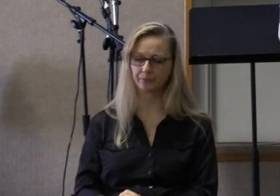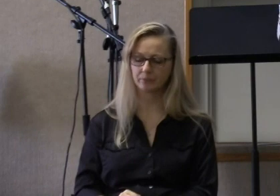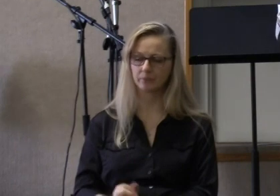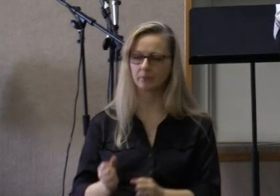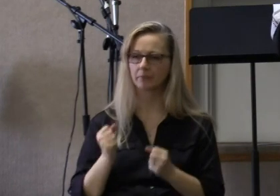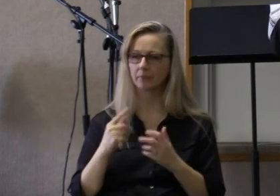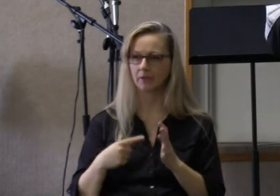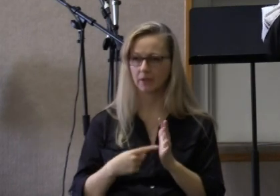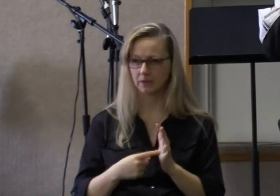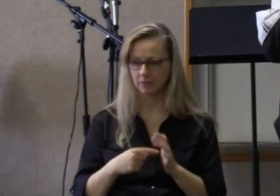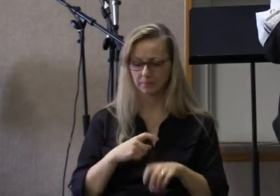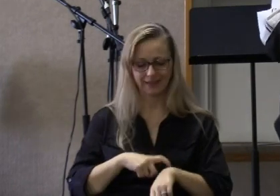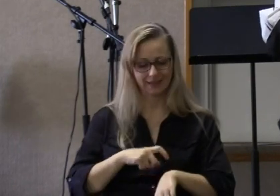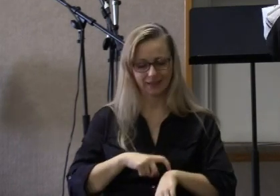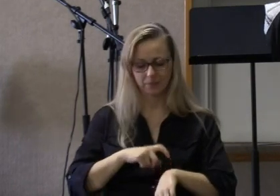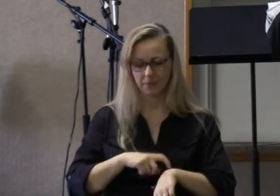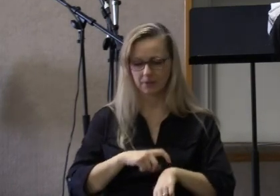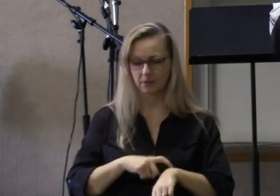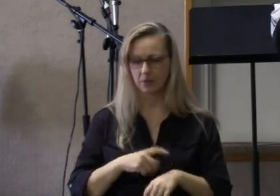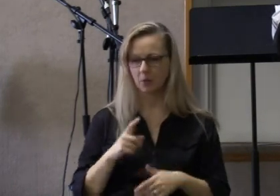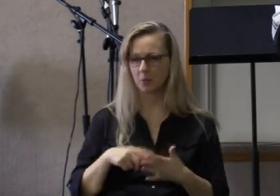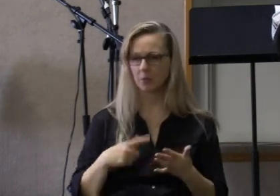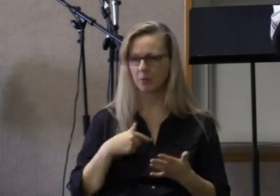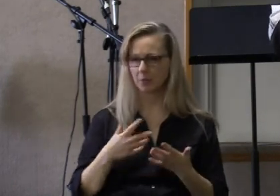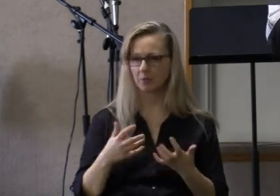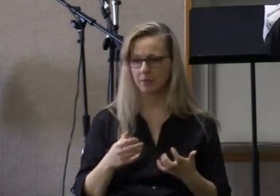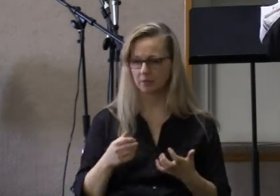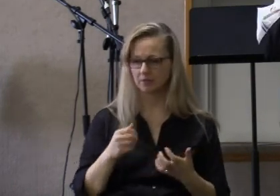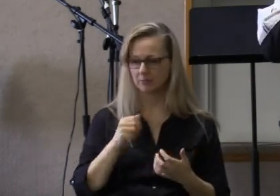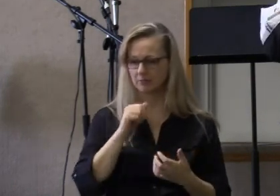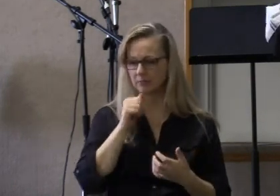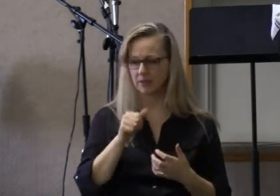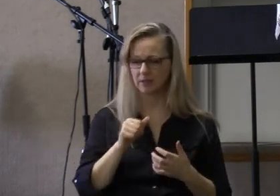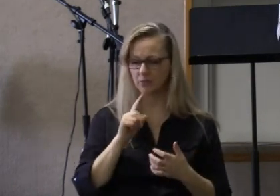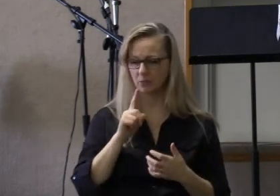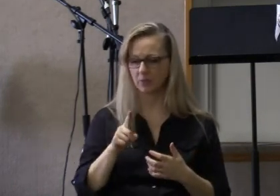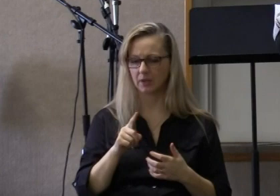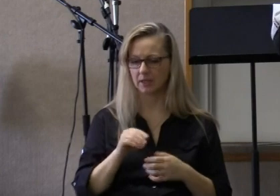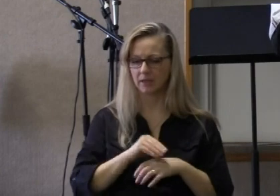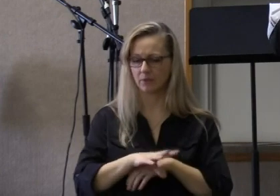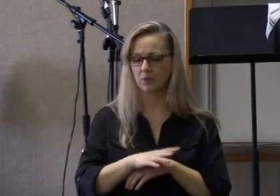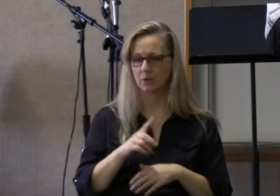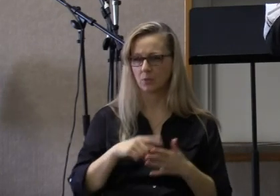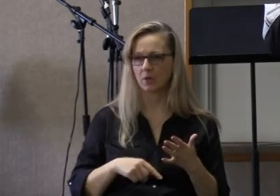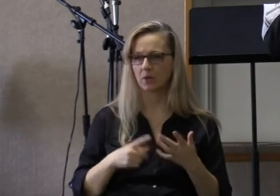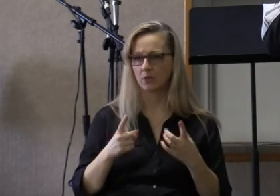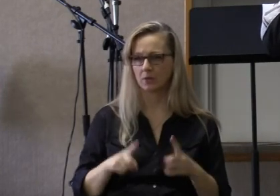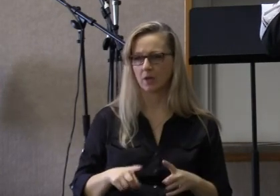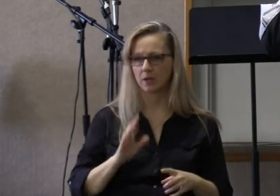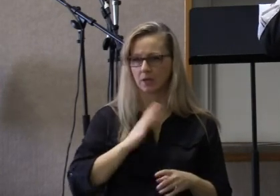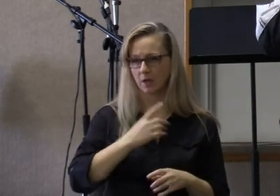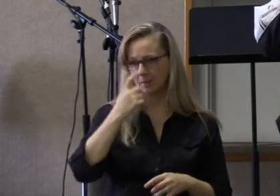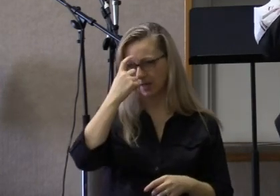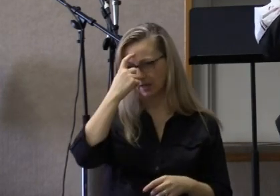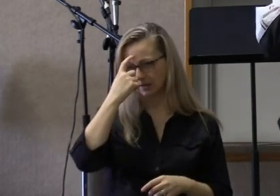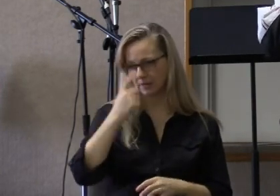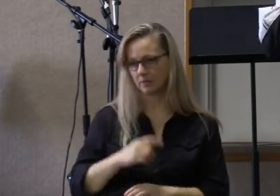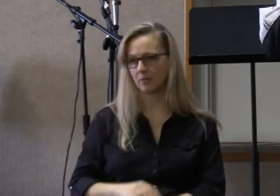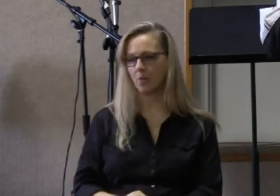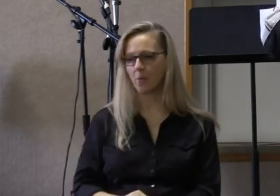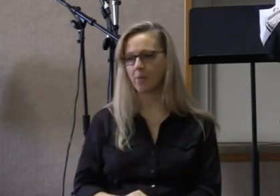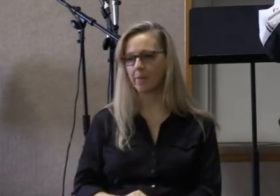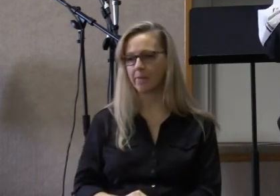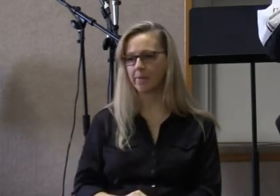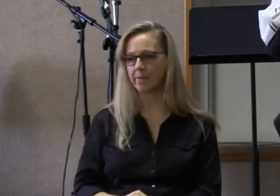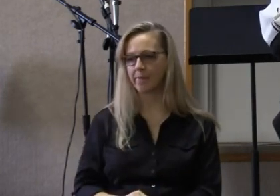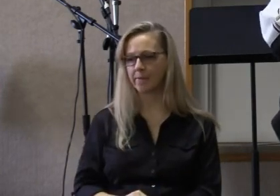what we want doesn't have much impact on the battle going on in our minds. However, in extreme cases, our wants can